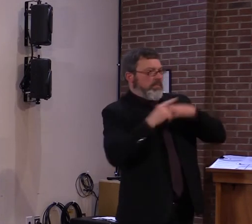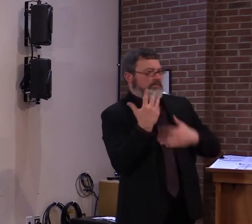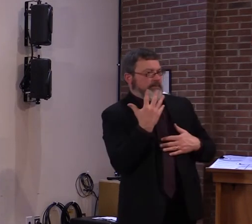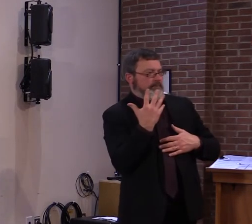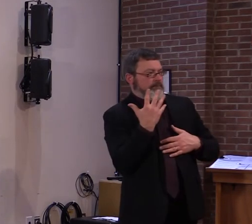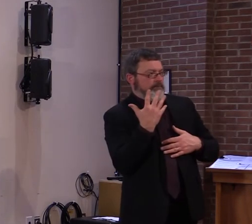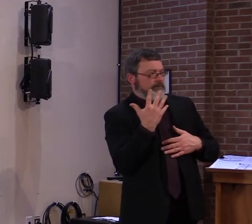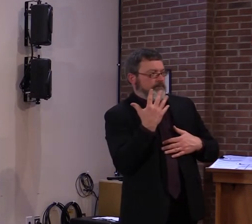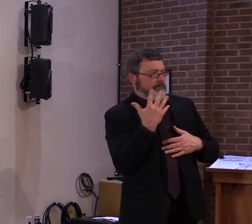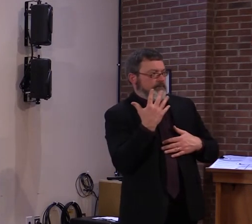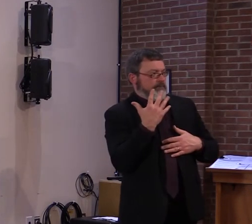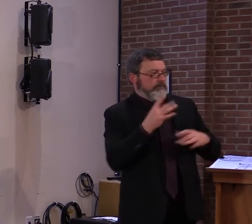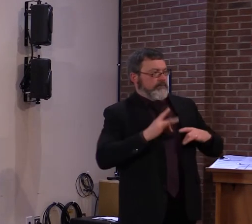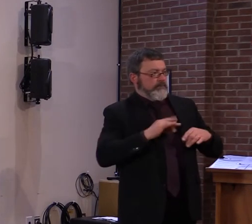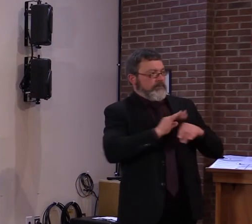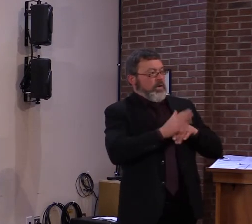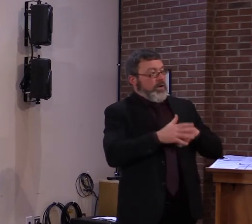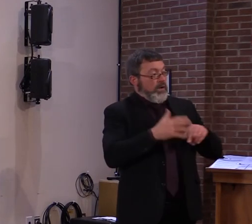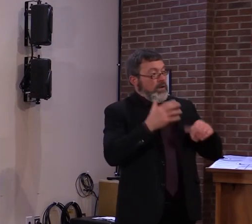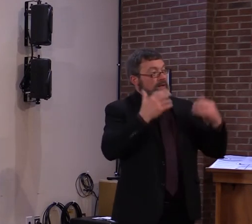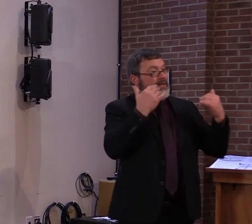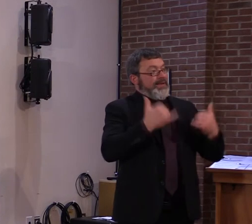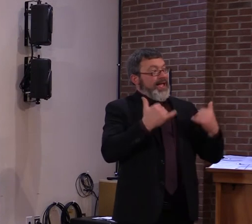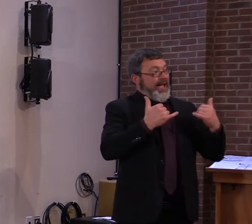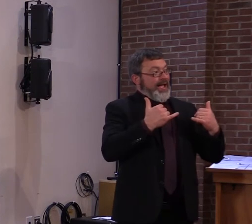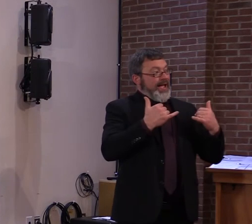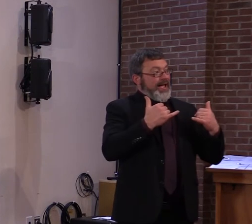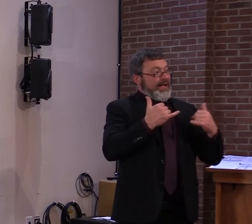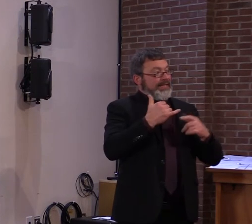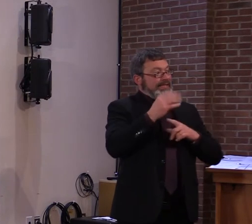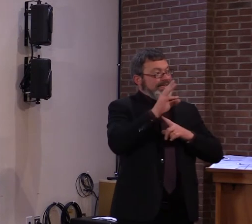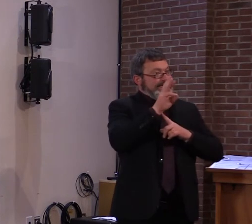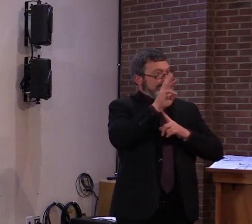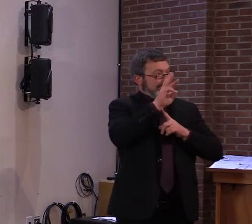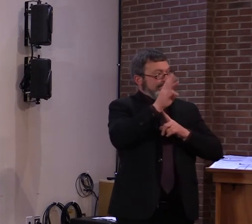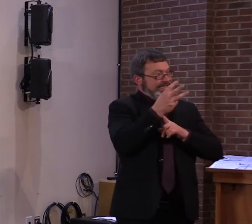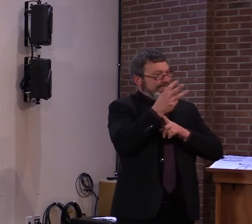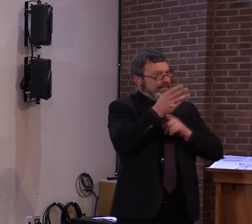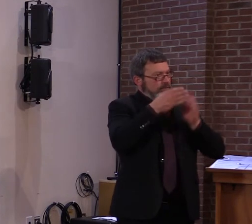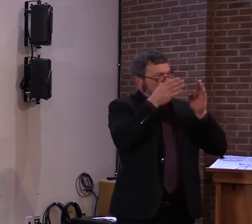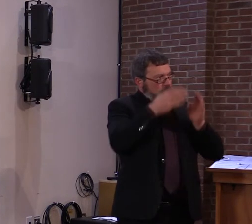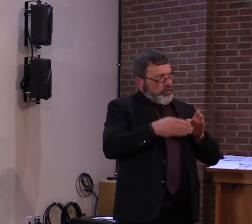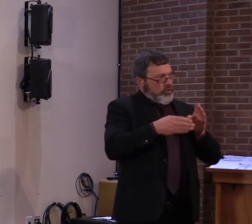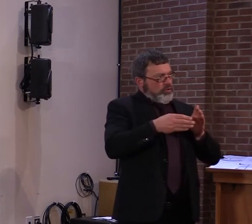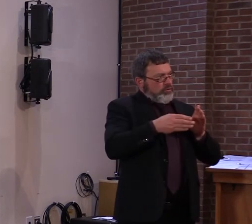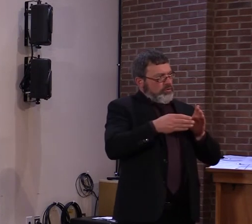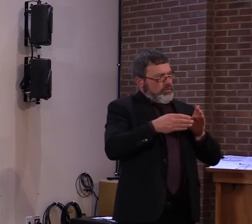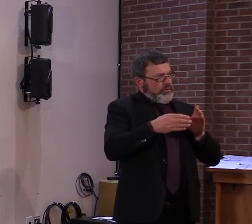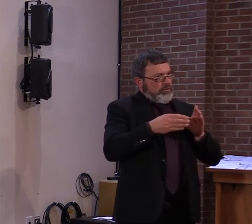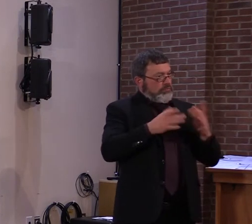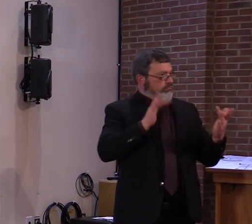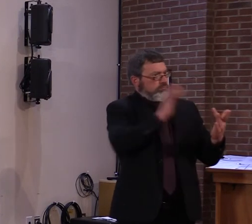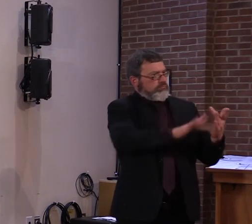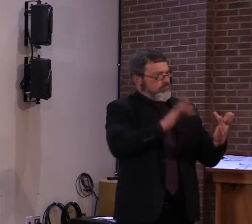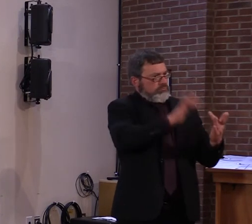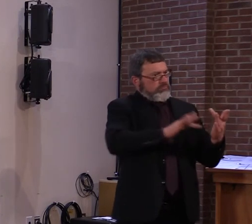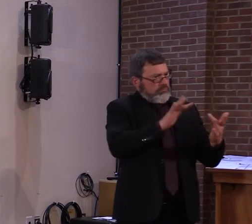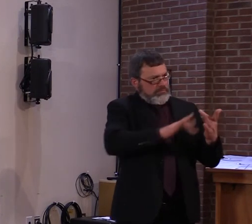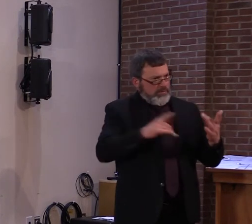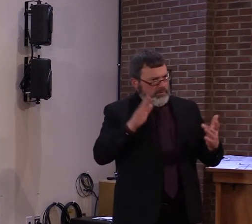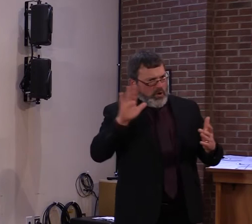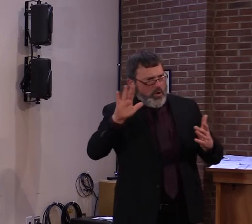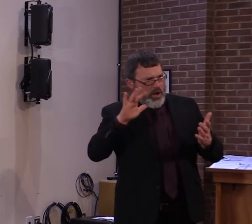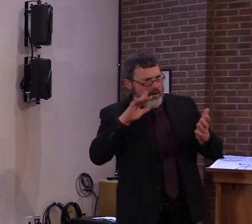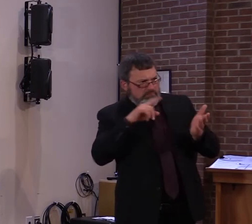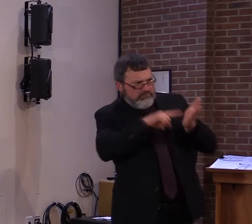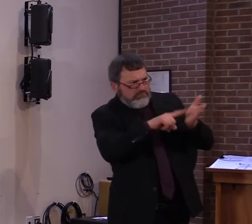worker in that department was never contacted by contact tracing and also worked in another business